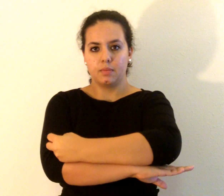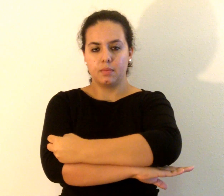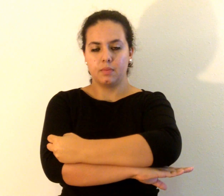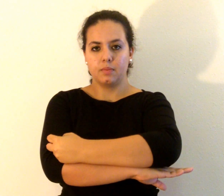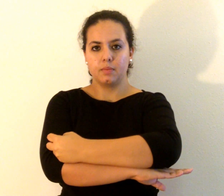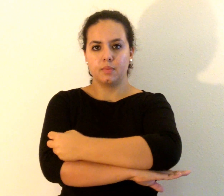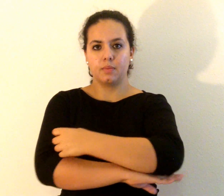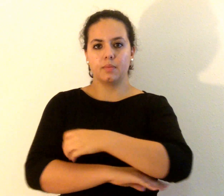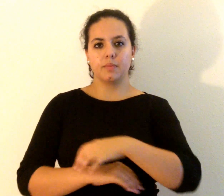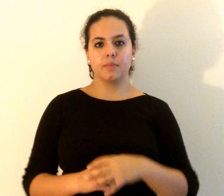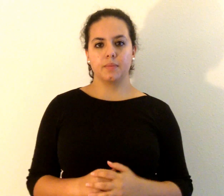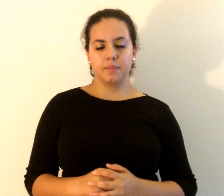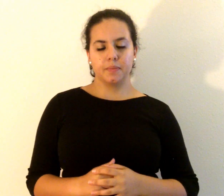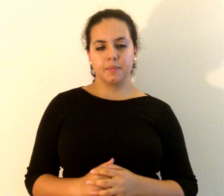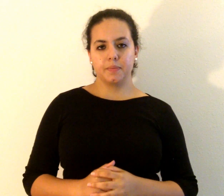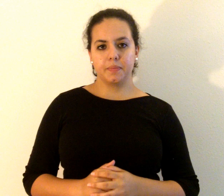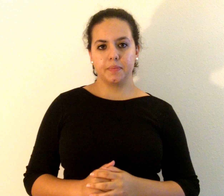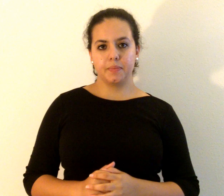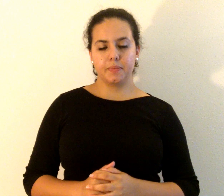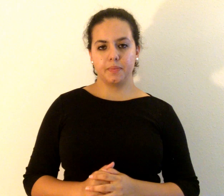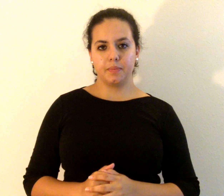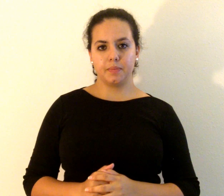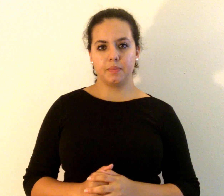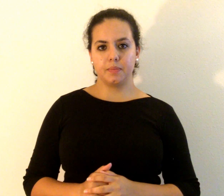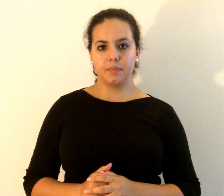work. You have the rule of 9 applies there.